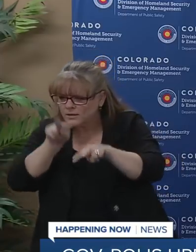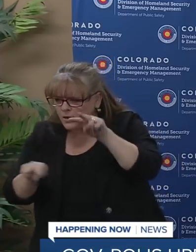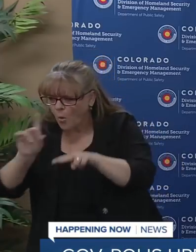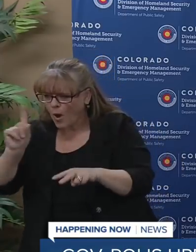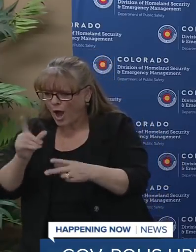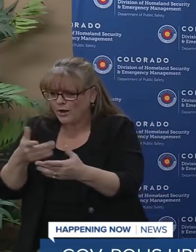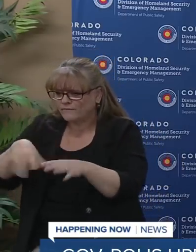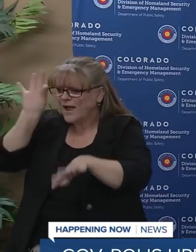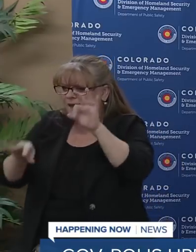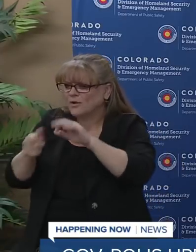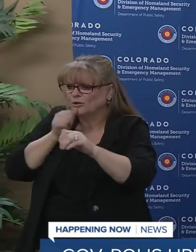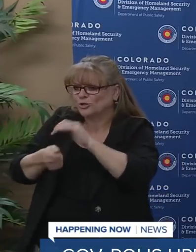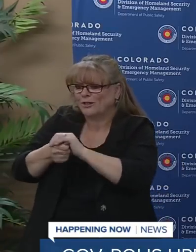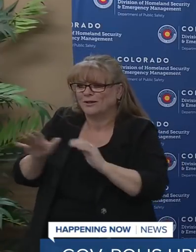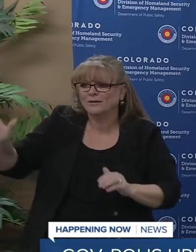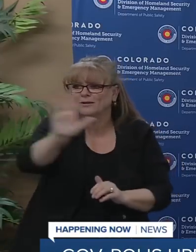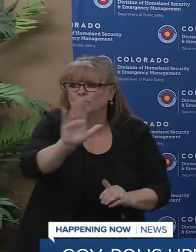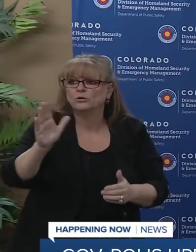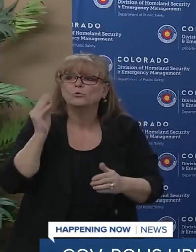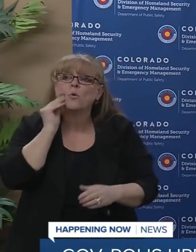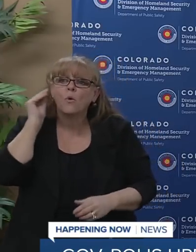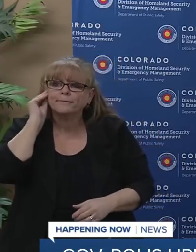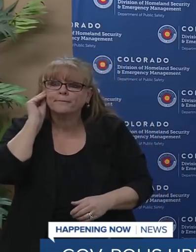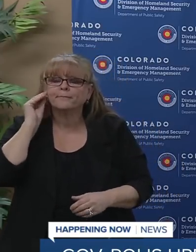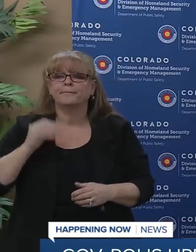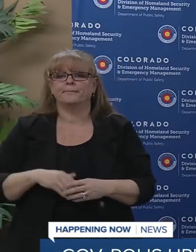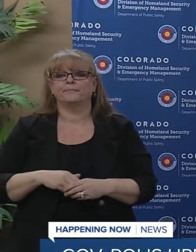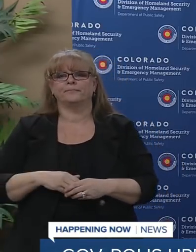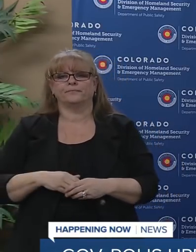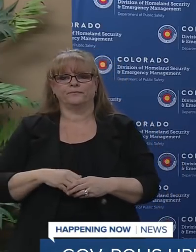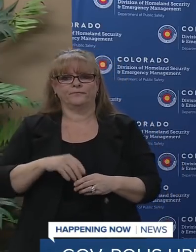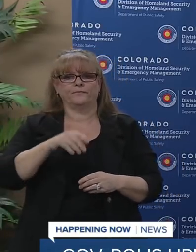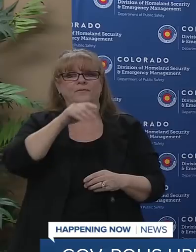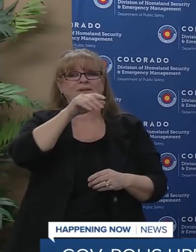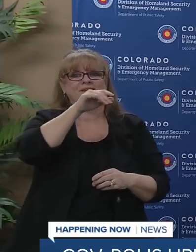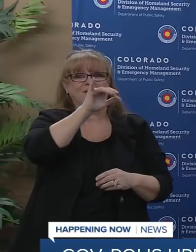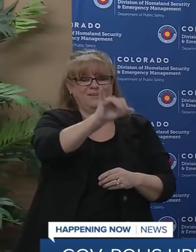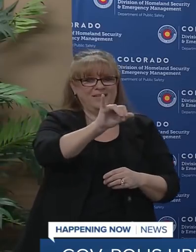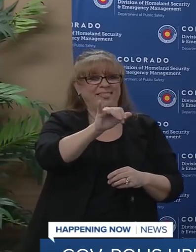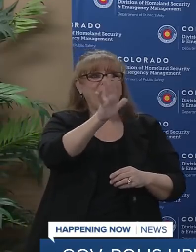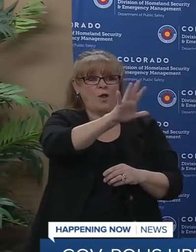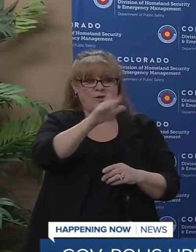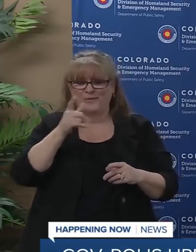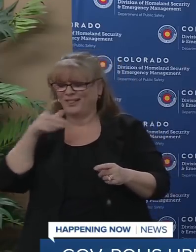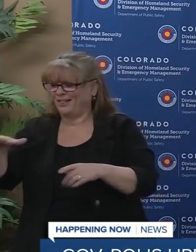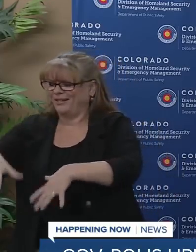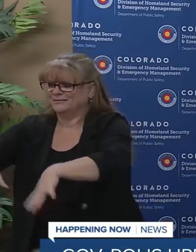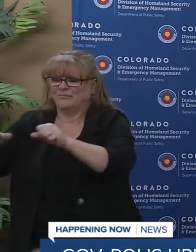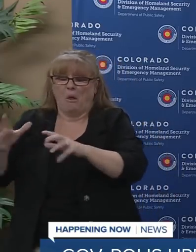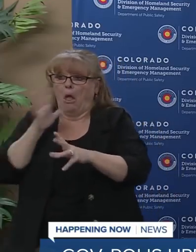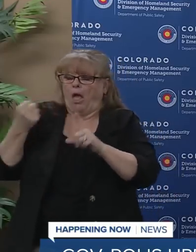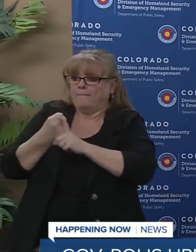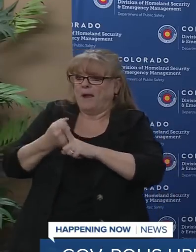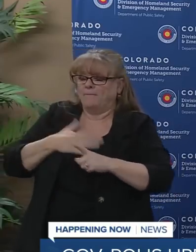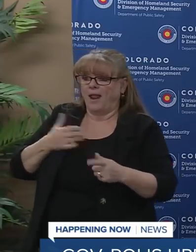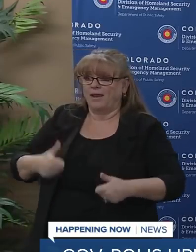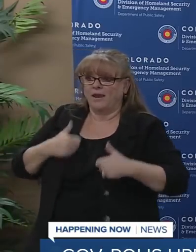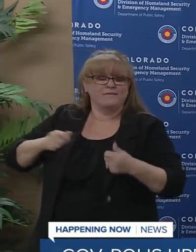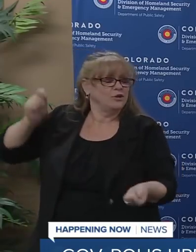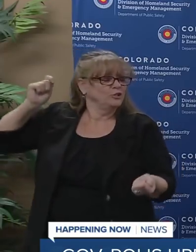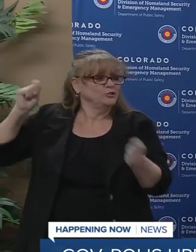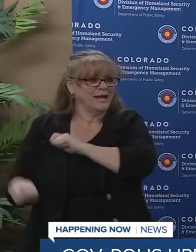this will make a difference in their life as well as yours, and a positive one. Finally, I'm also announcing we're extending the special